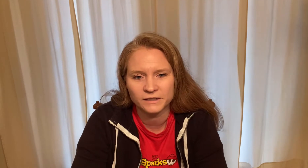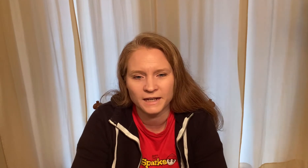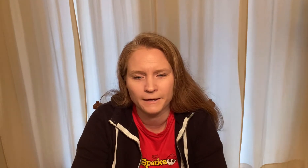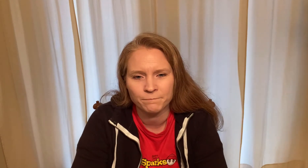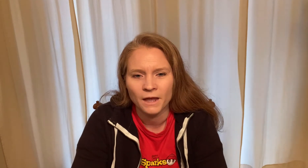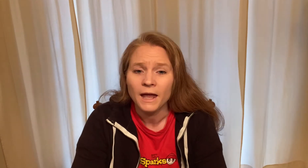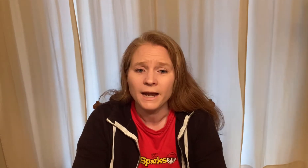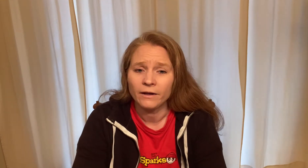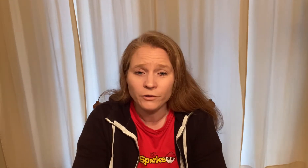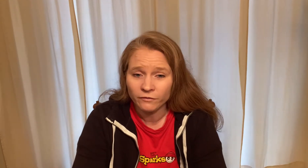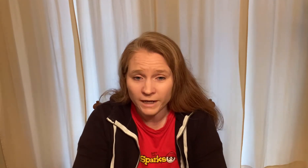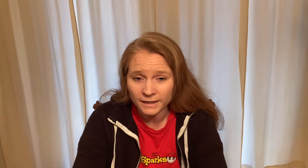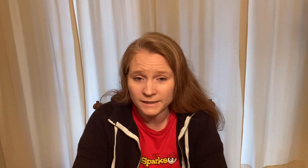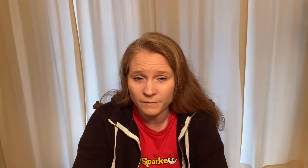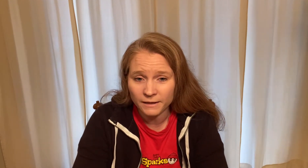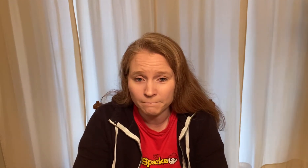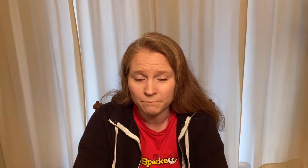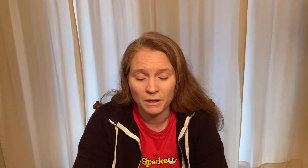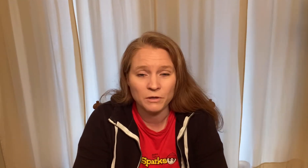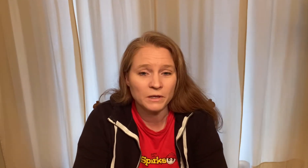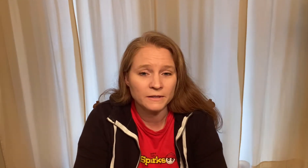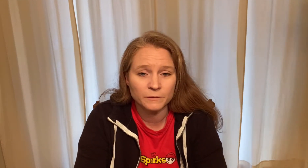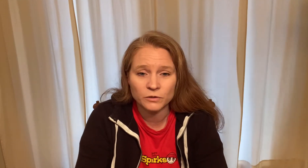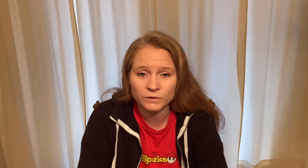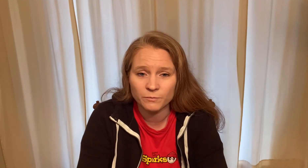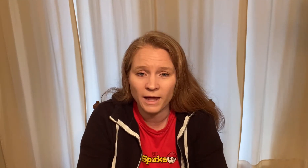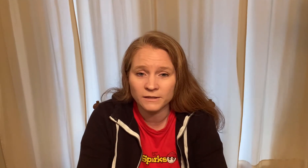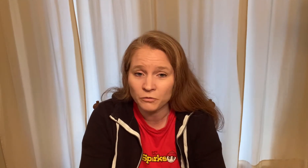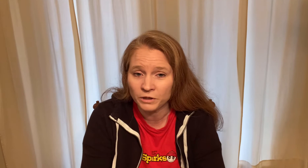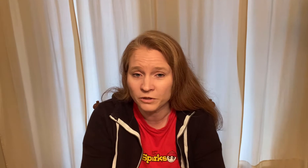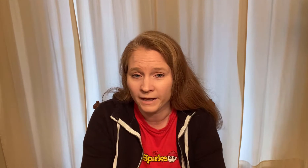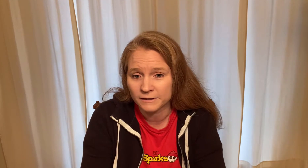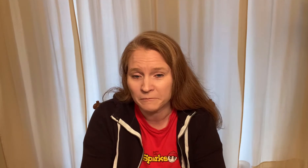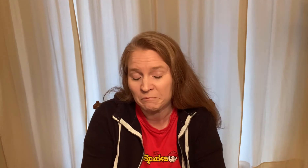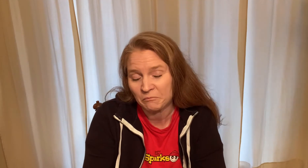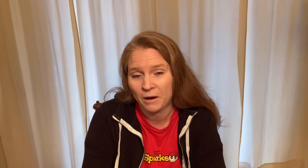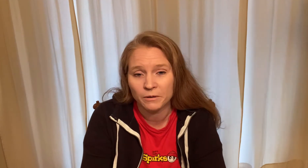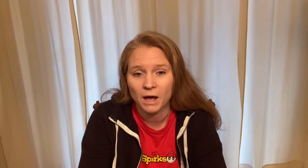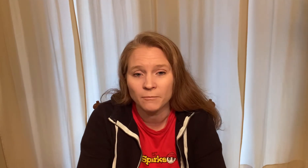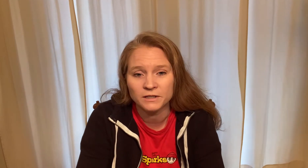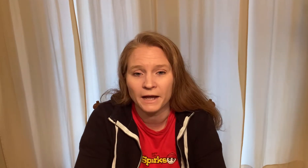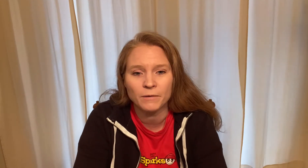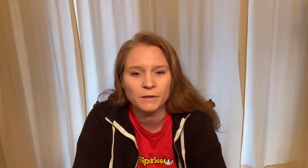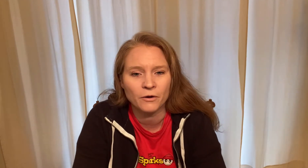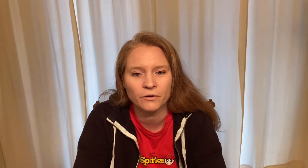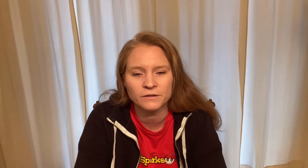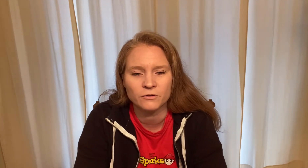today. Now, have you ever needed something? Maybe you needed some school supplies. Who did you ask? Probably mom or dad, maybe to go to the store with